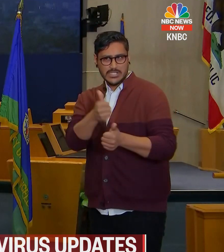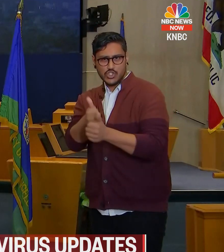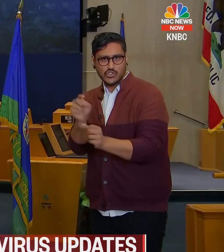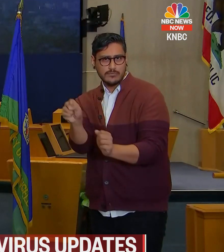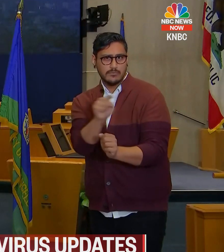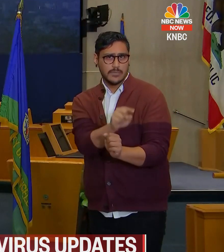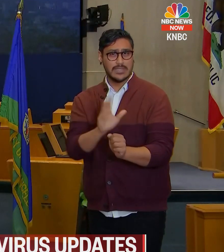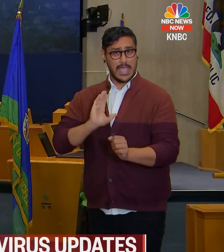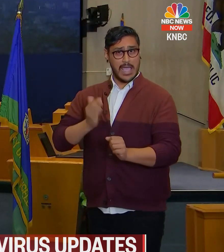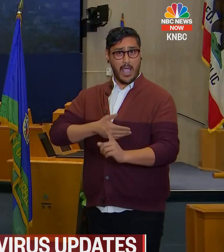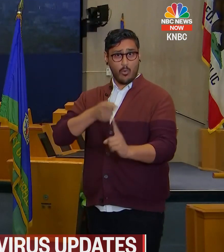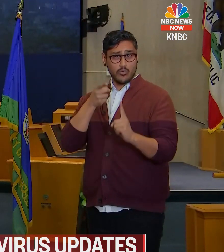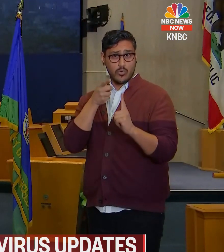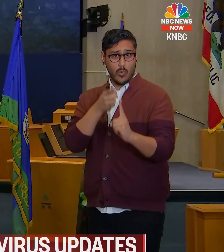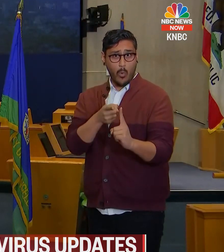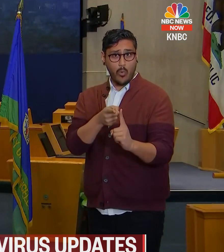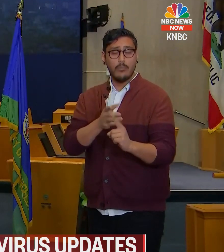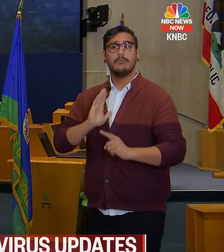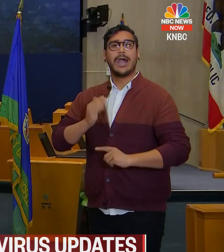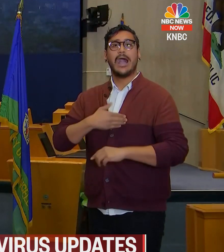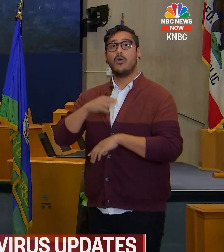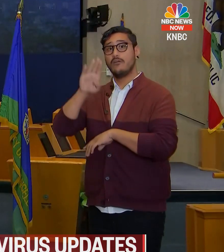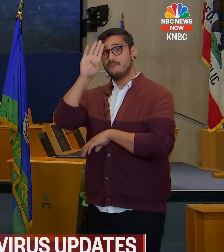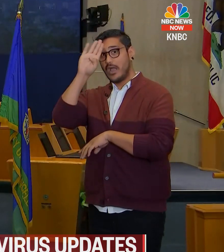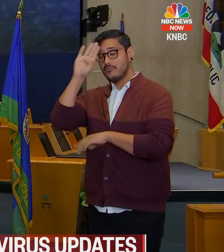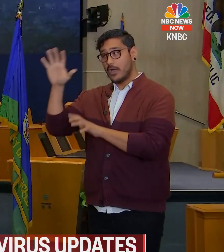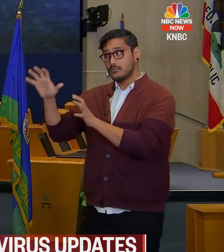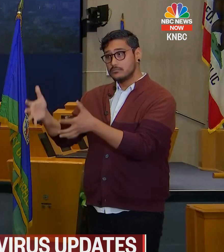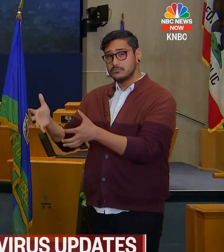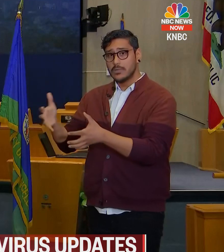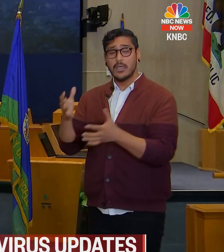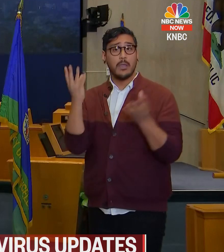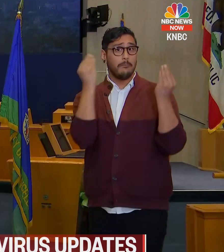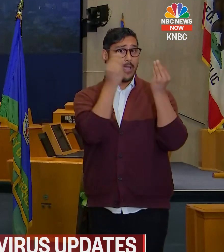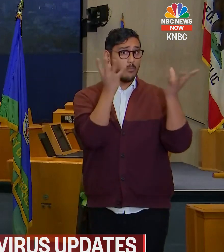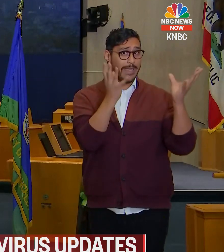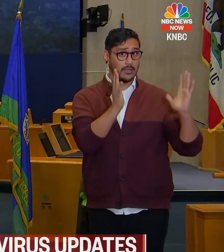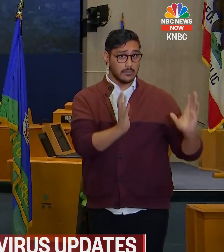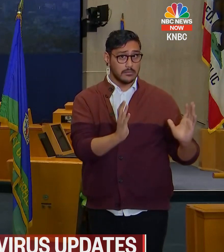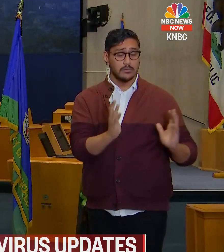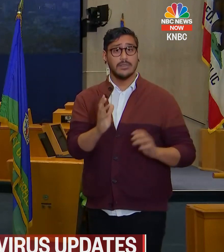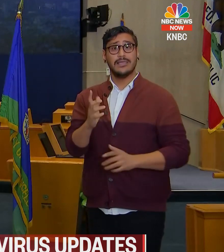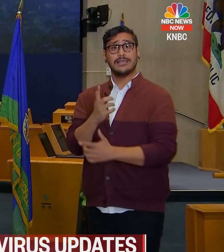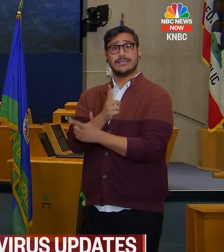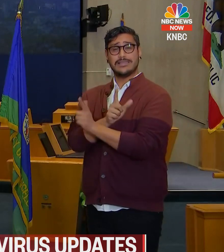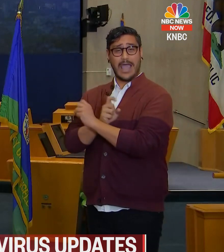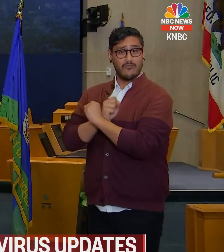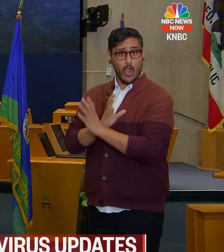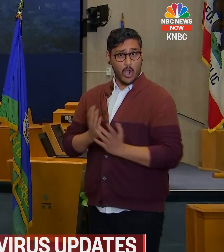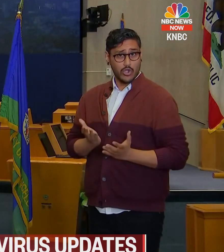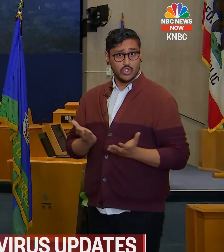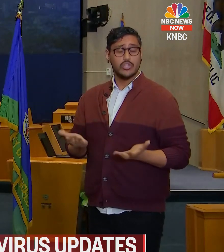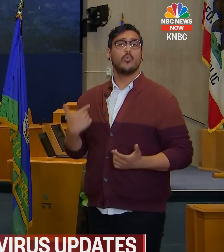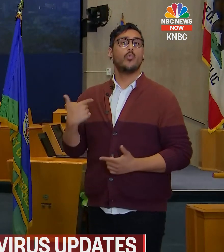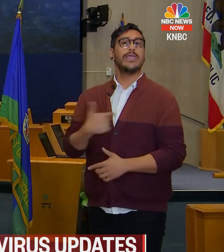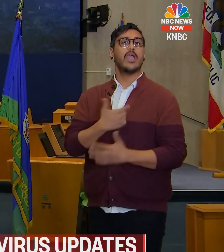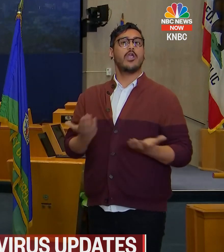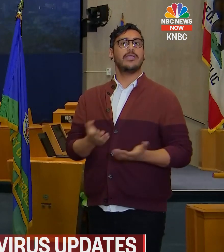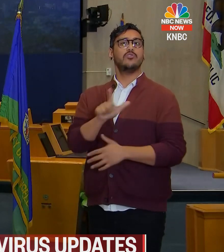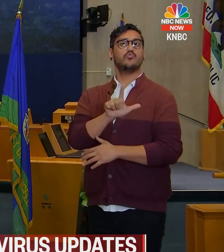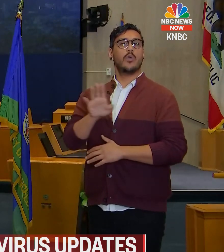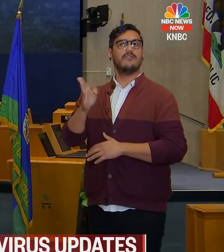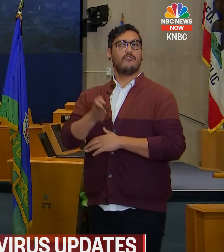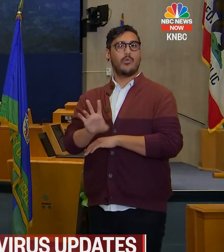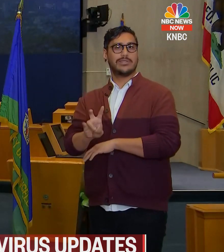to our mission, our firefighters, our paramedics, our lifeguards, that we are still here 24/7 to